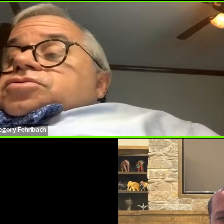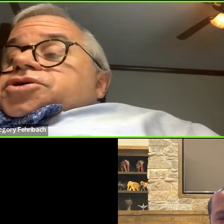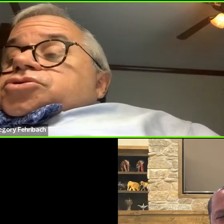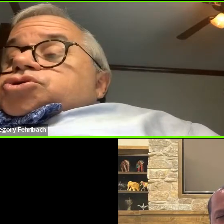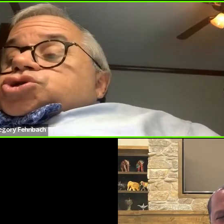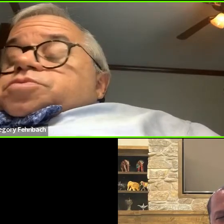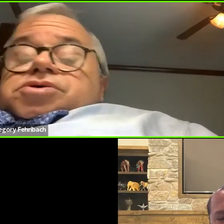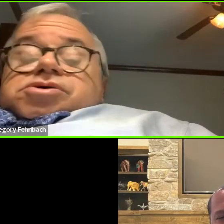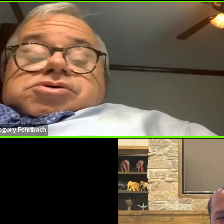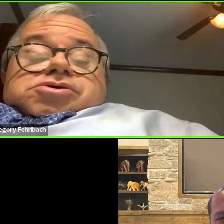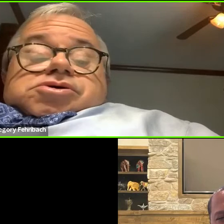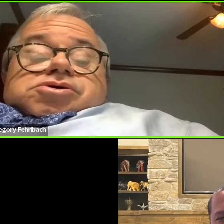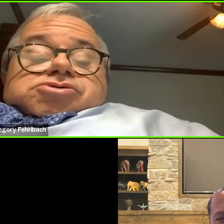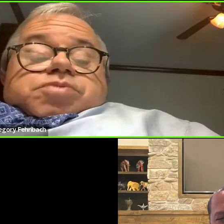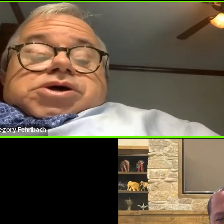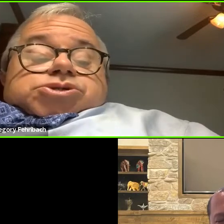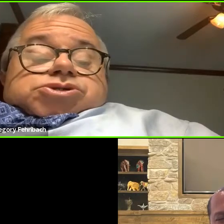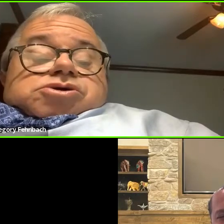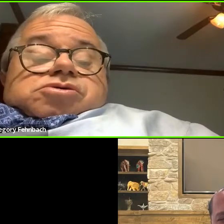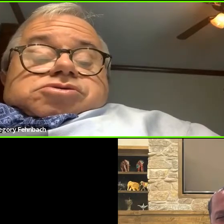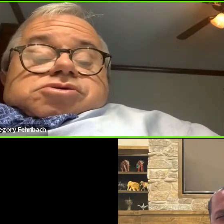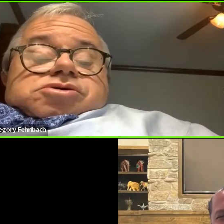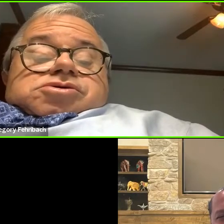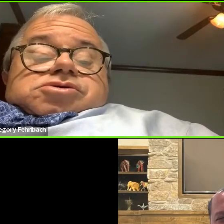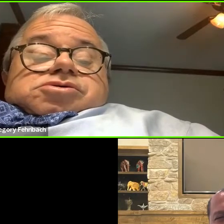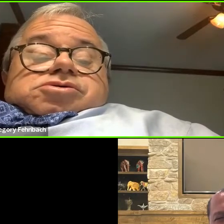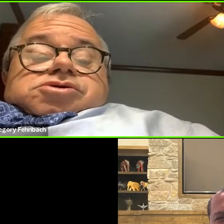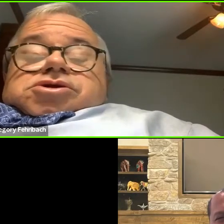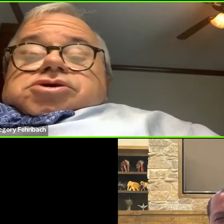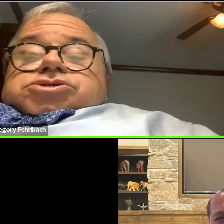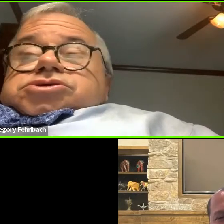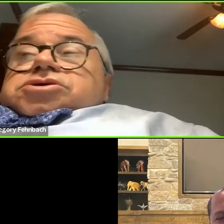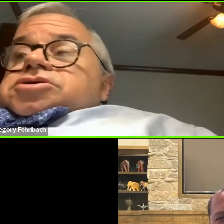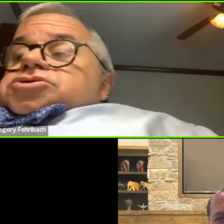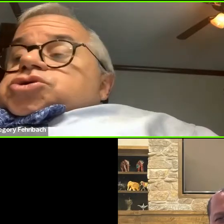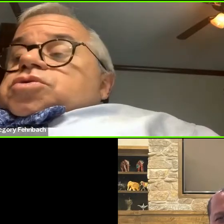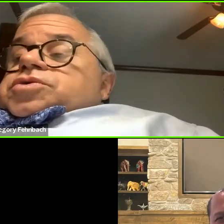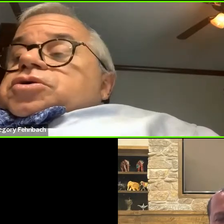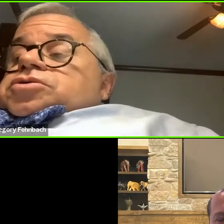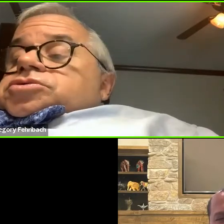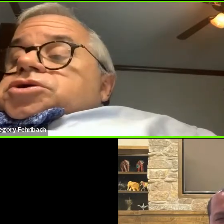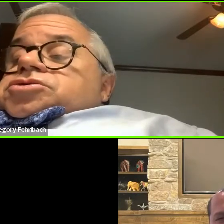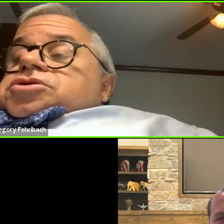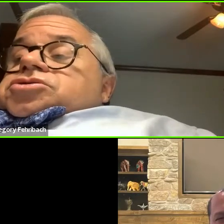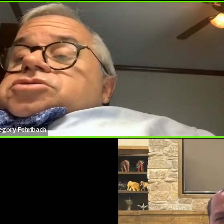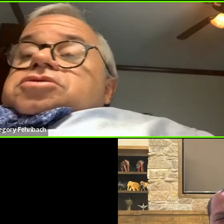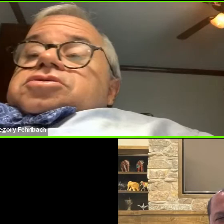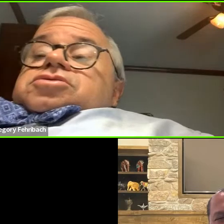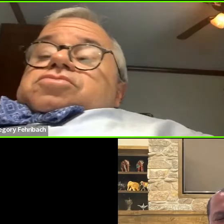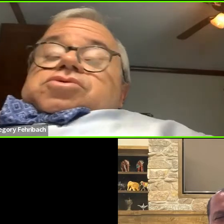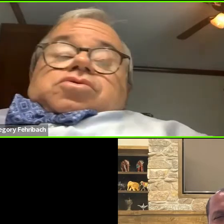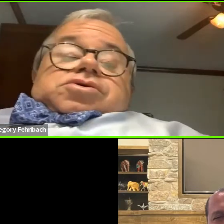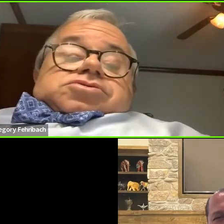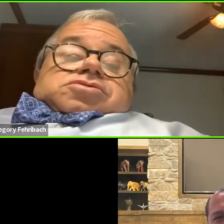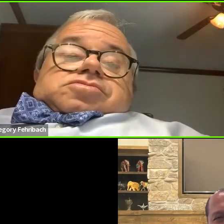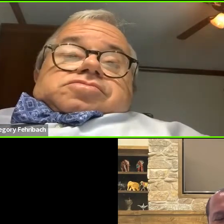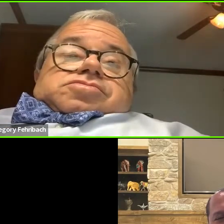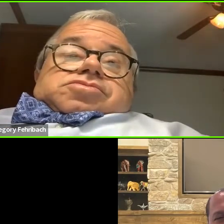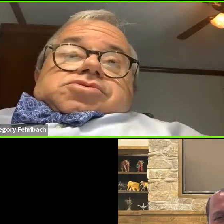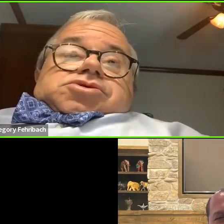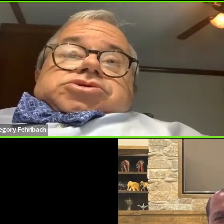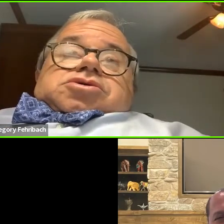for your leadership this past year and getting us to where we are today. That's we're